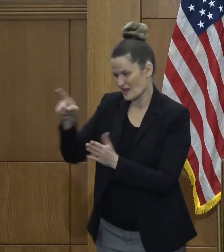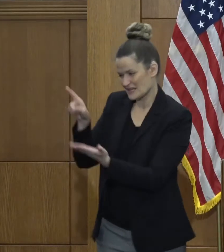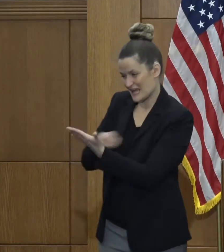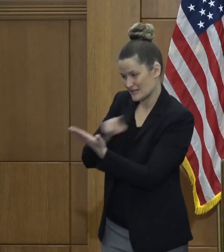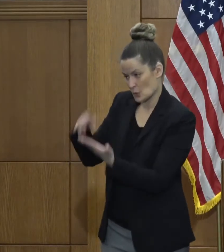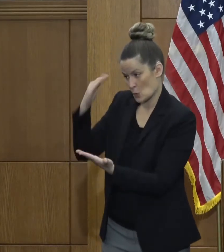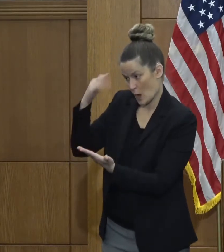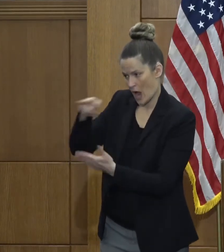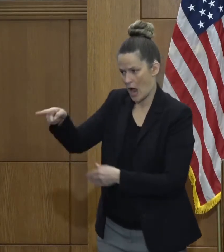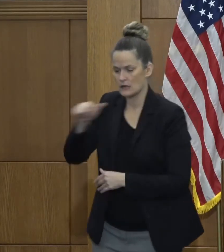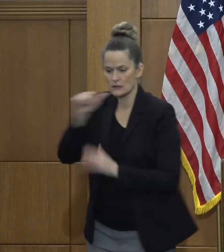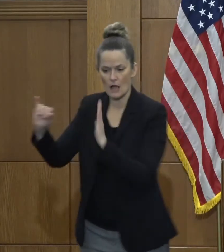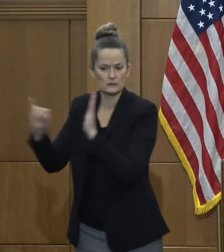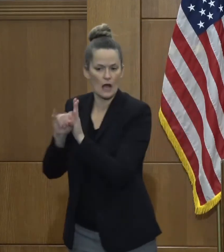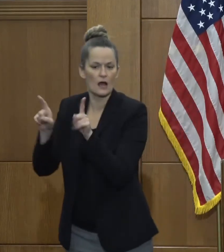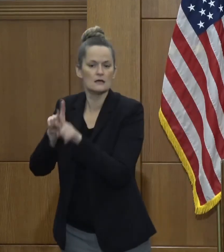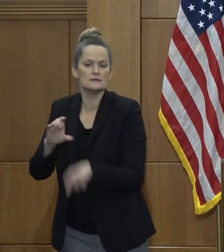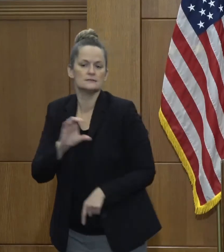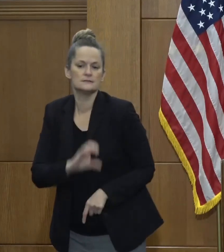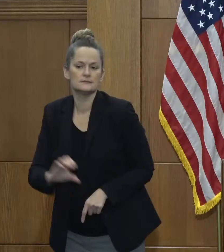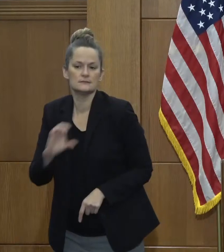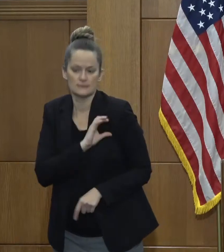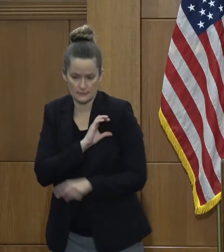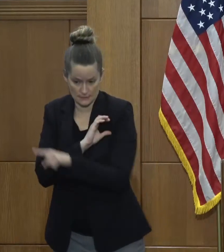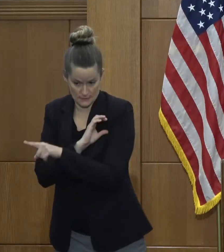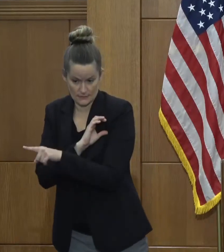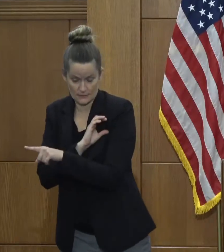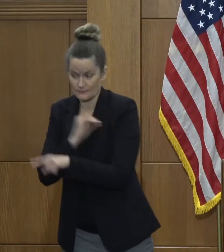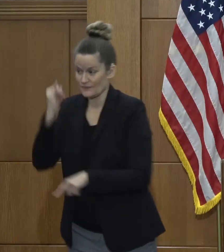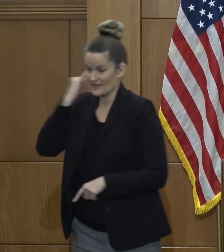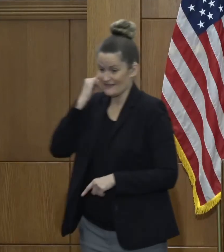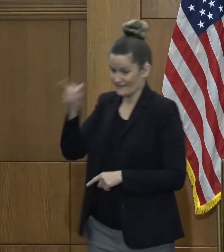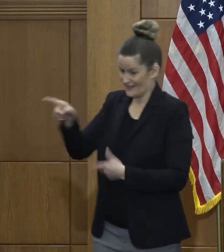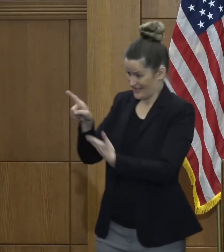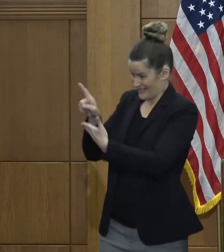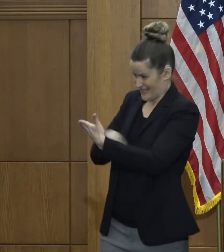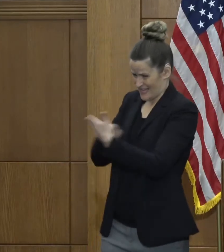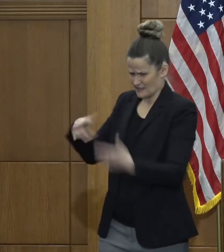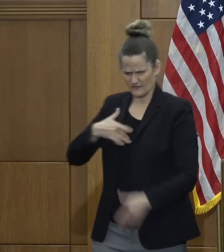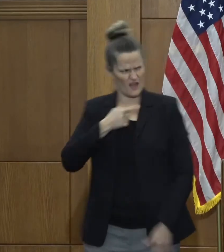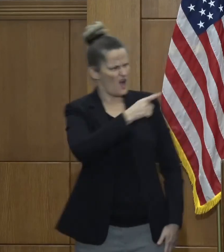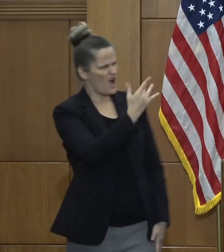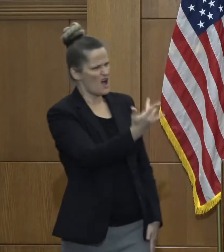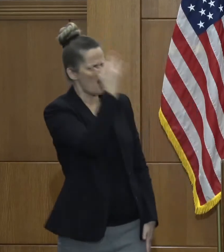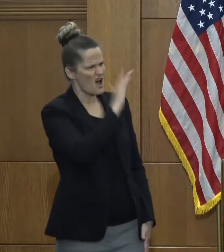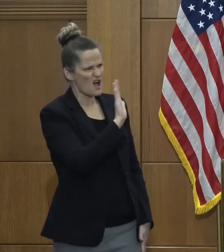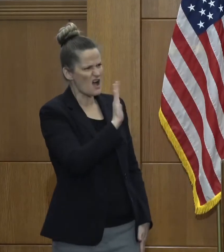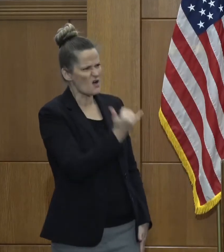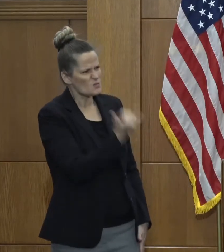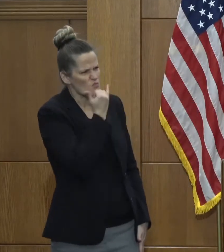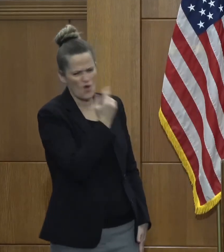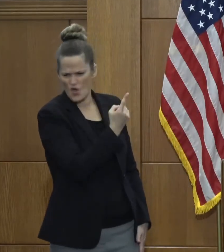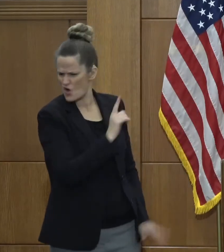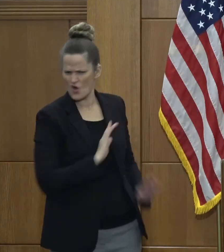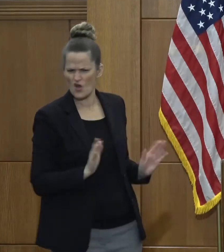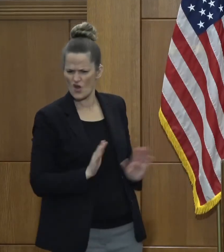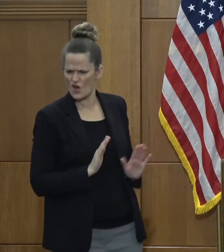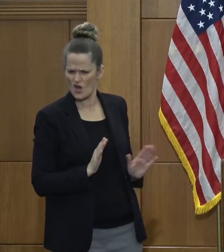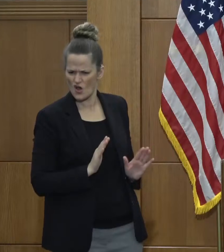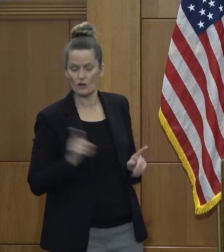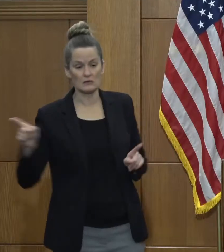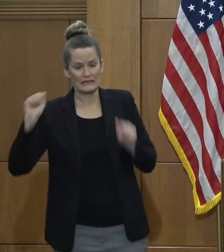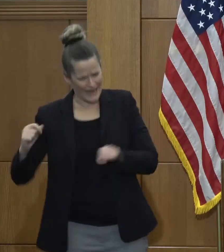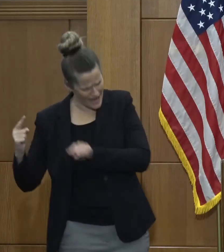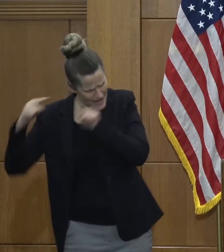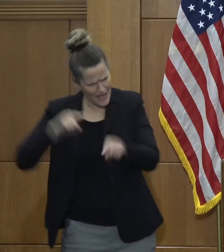in error can go to their polling location today on Election Day and same day register to vote and cast a ballot in